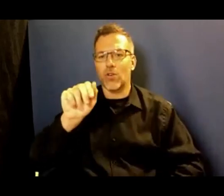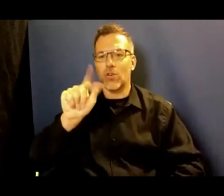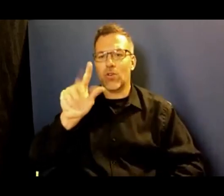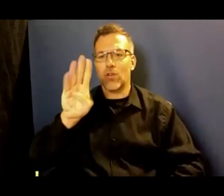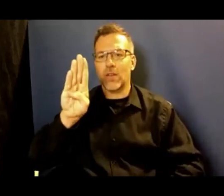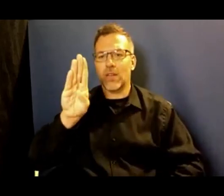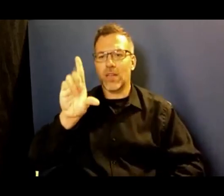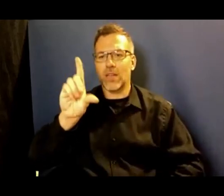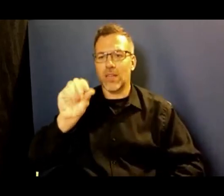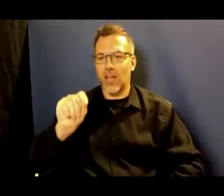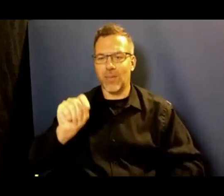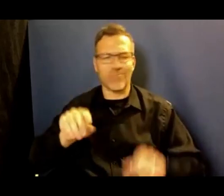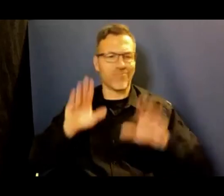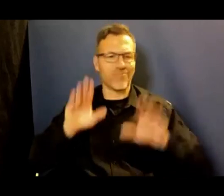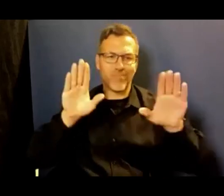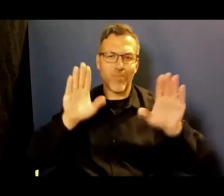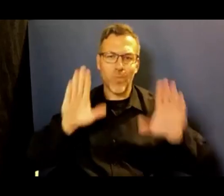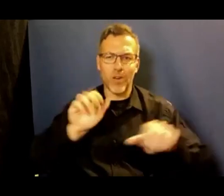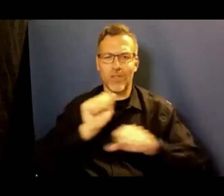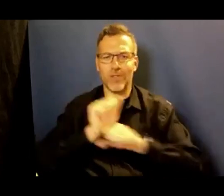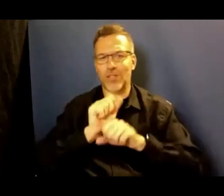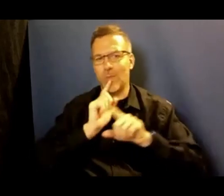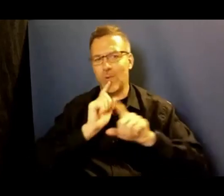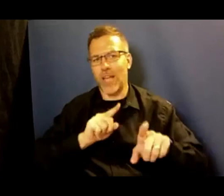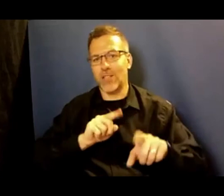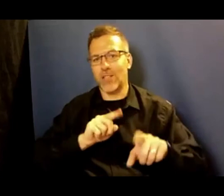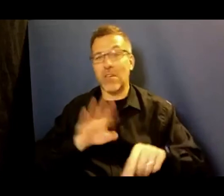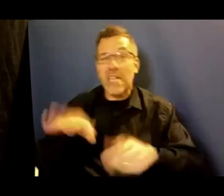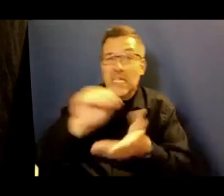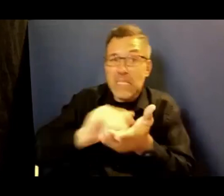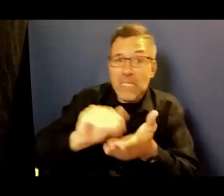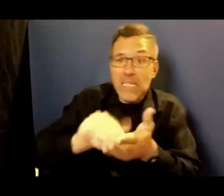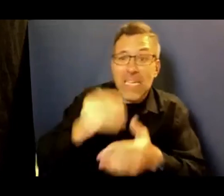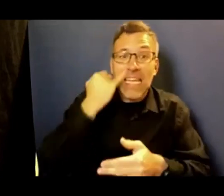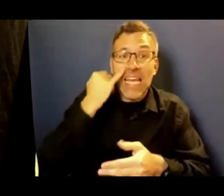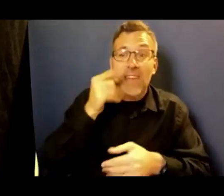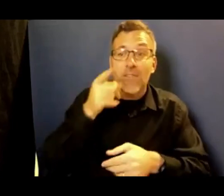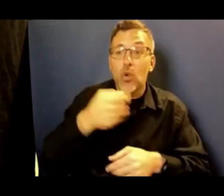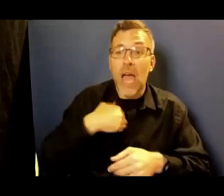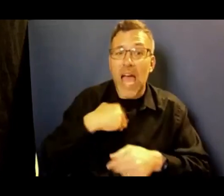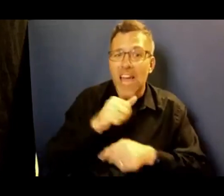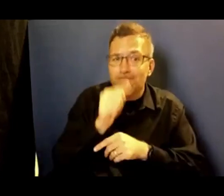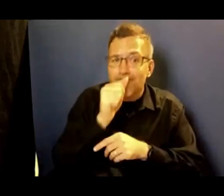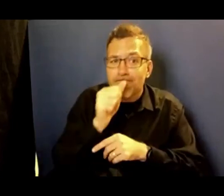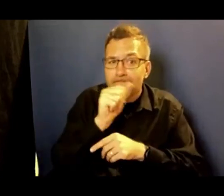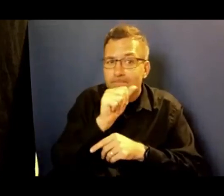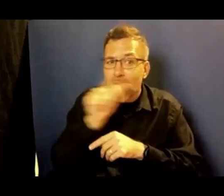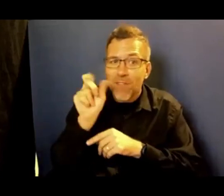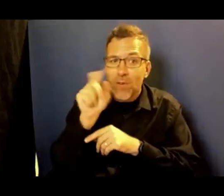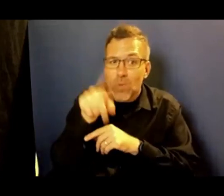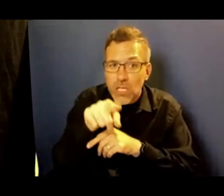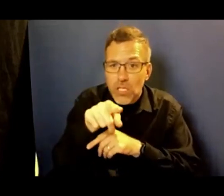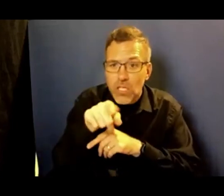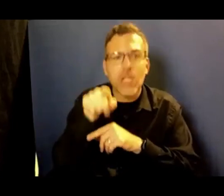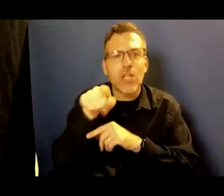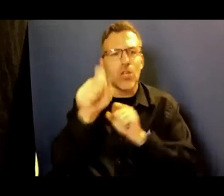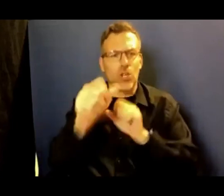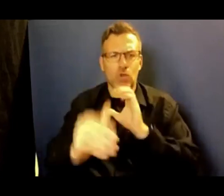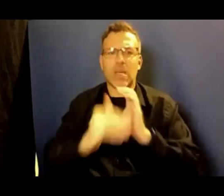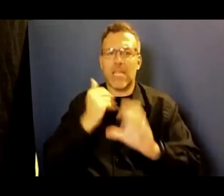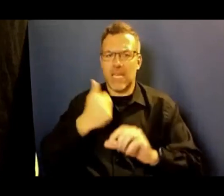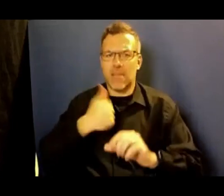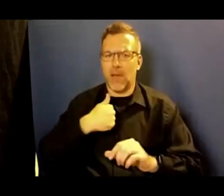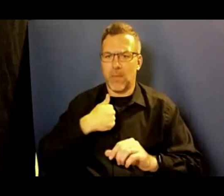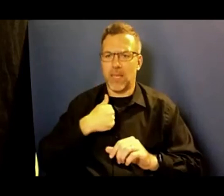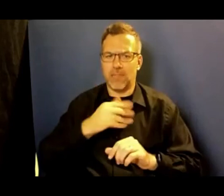questions so far. And can I say, if there's a question that's too personal or we don't get time, you can email me any questions. It is